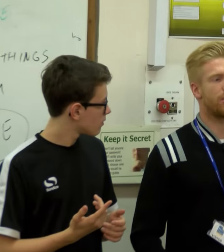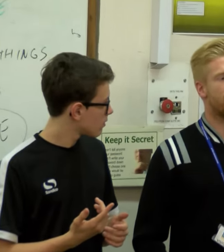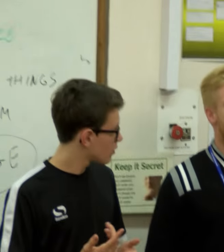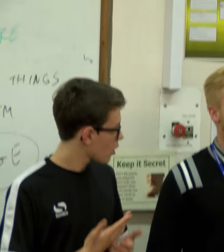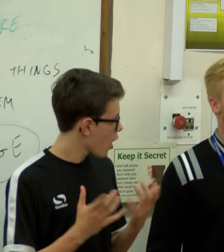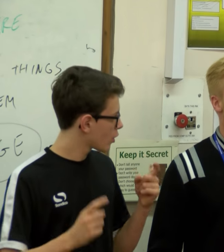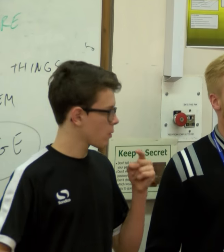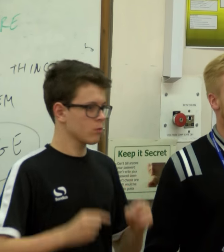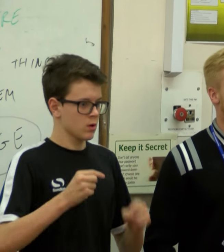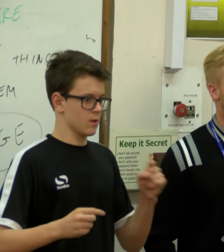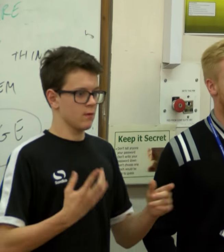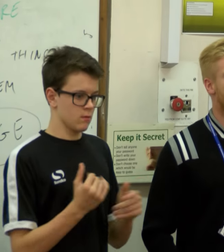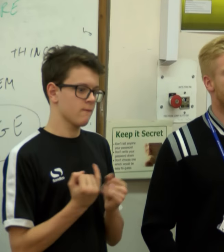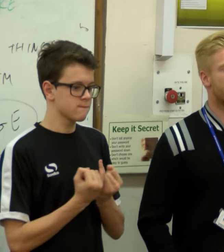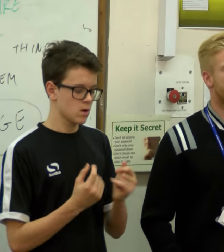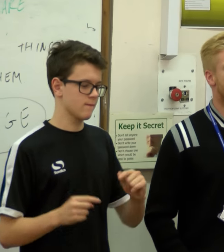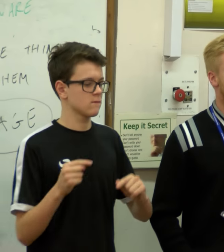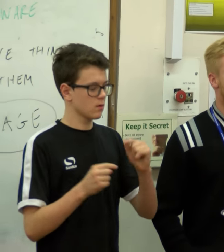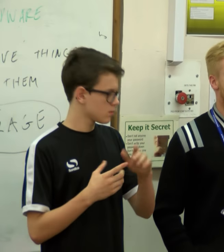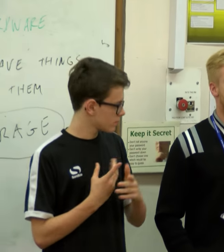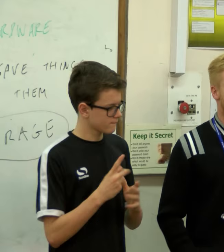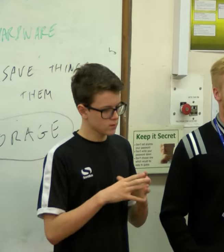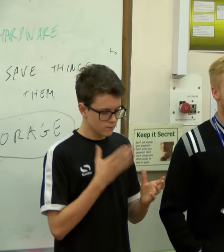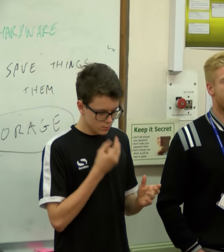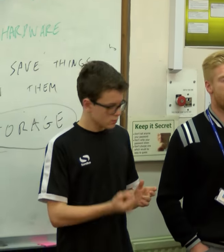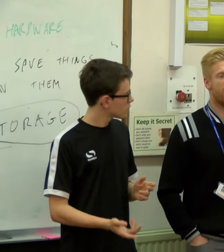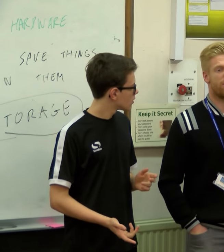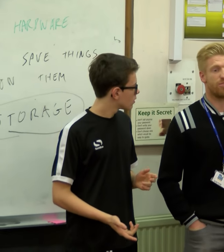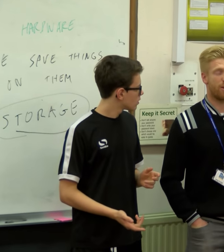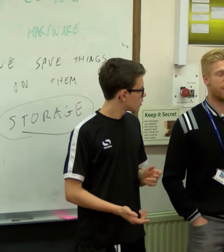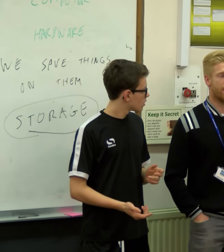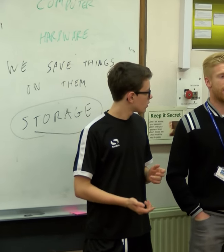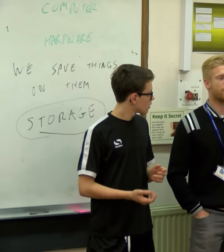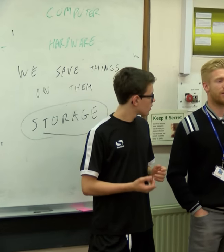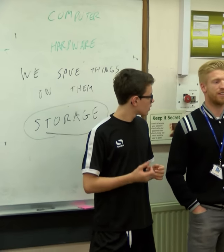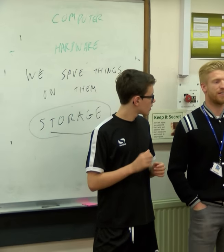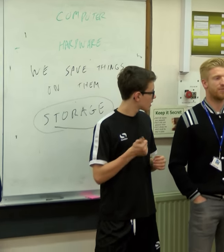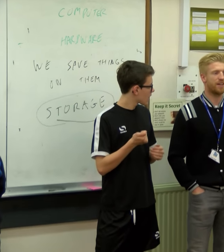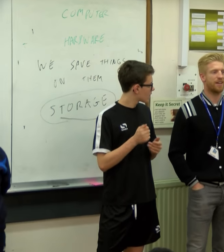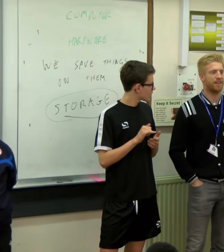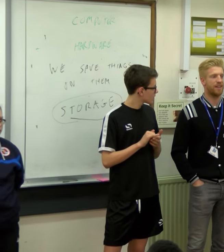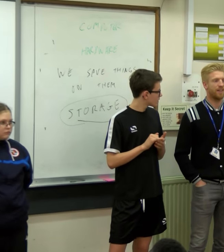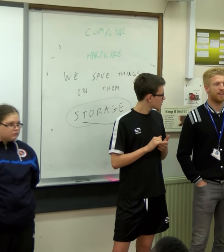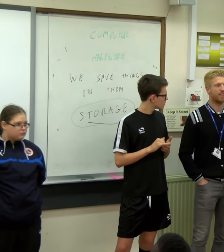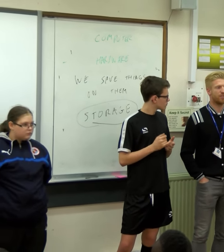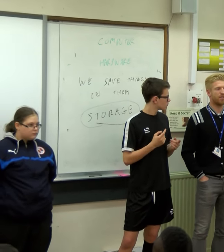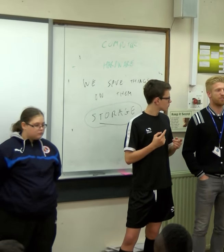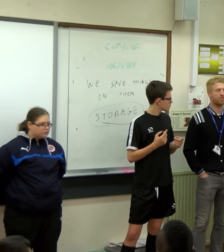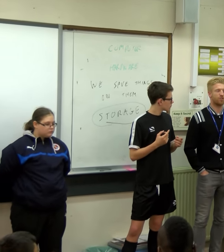questions and they also show that they are interested in the game and interested in